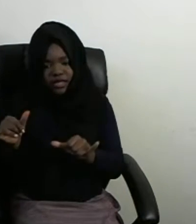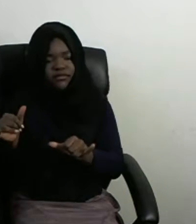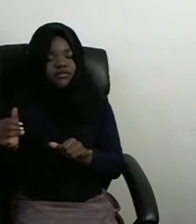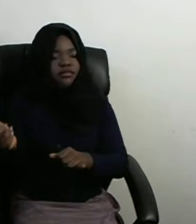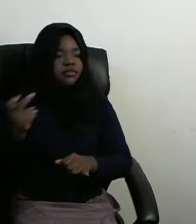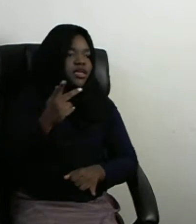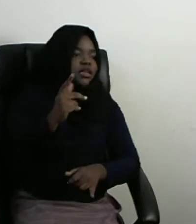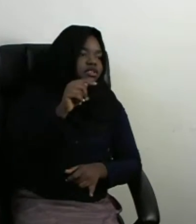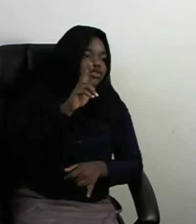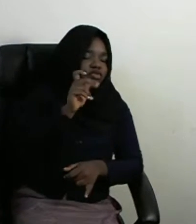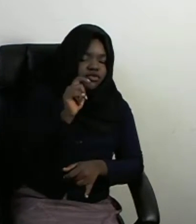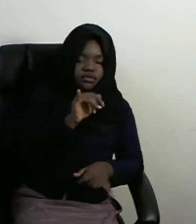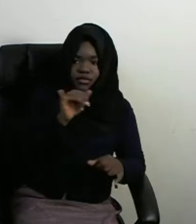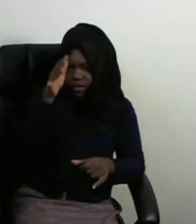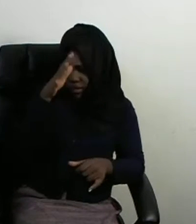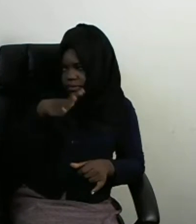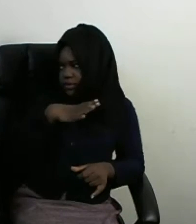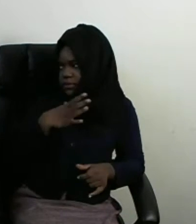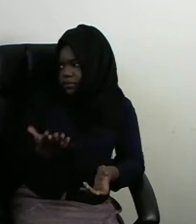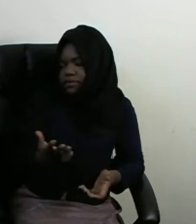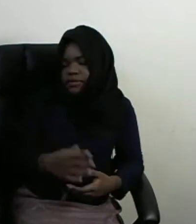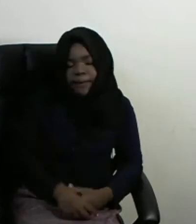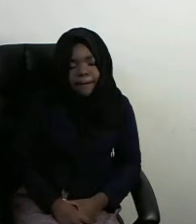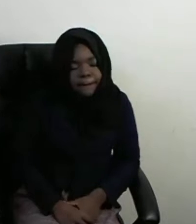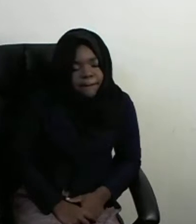reciprocal treatment.